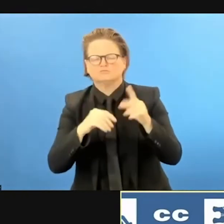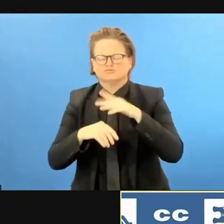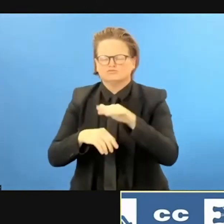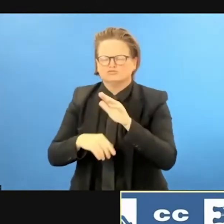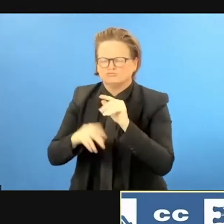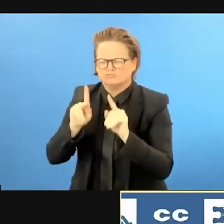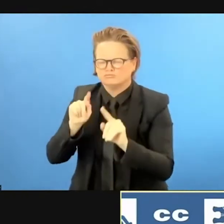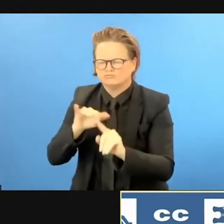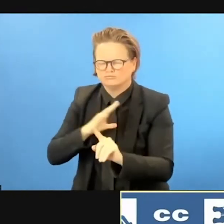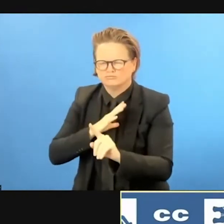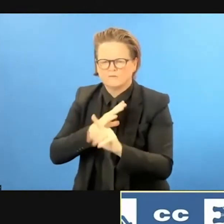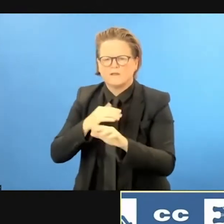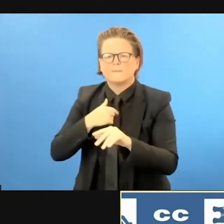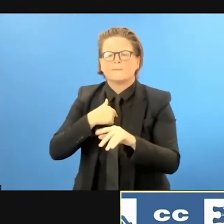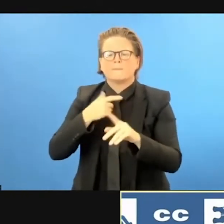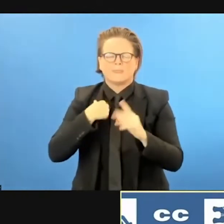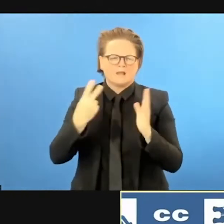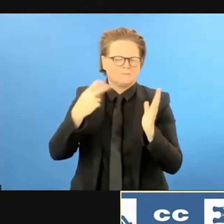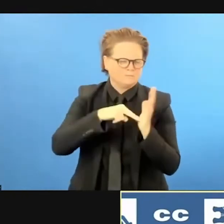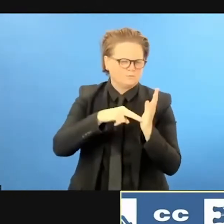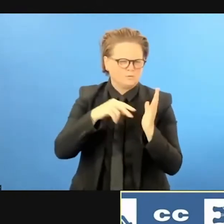really quickly. I apologize.